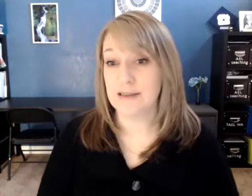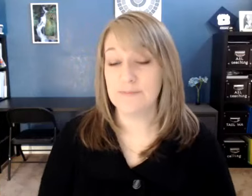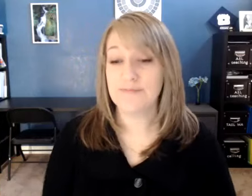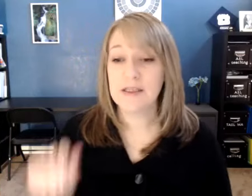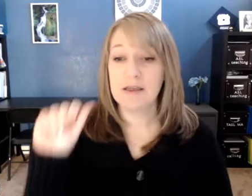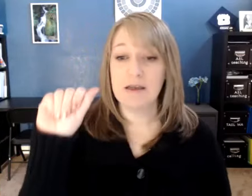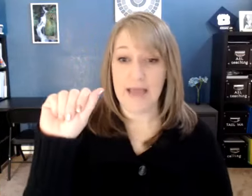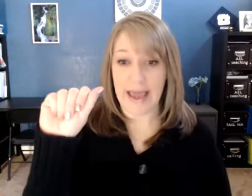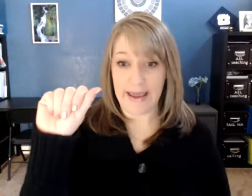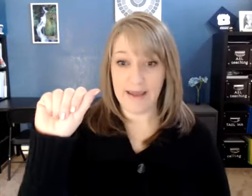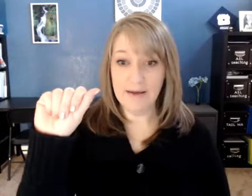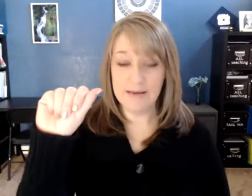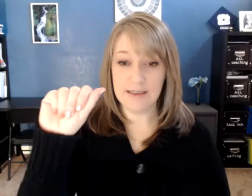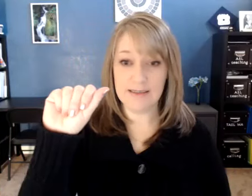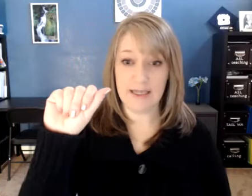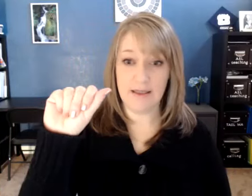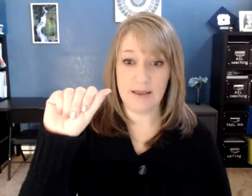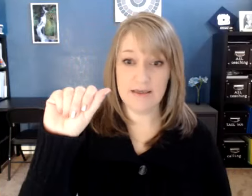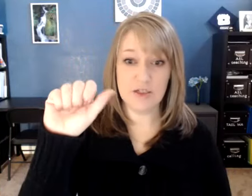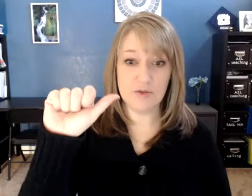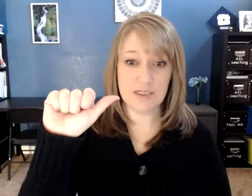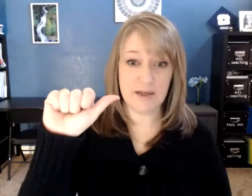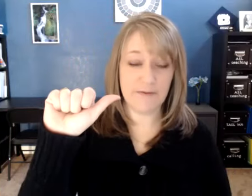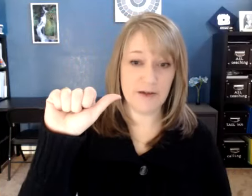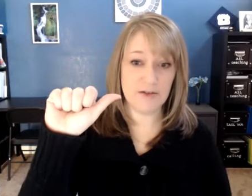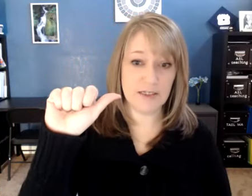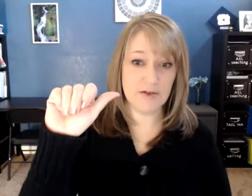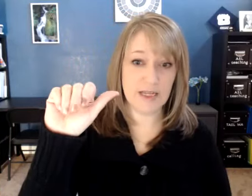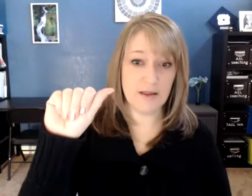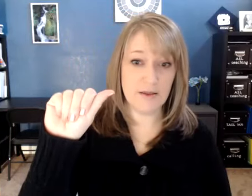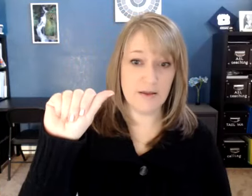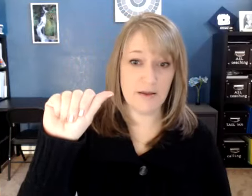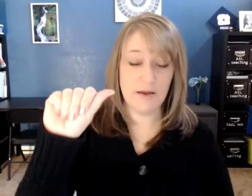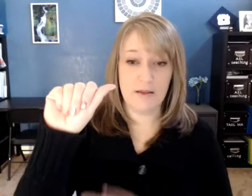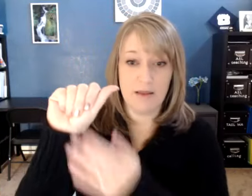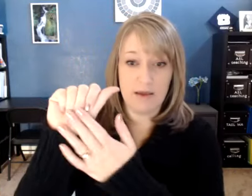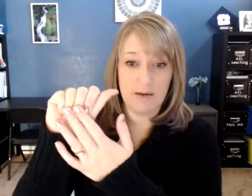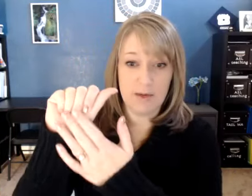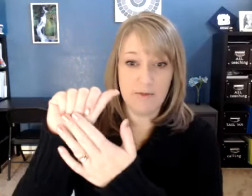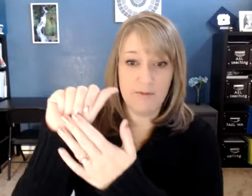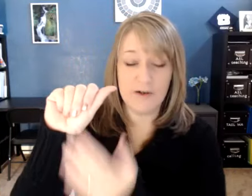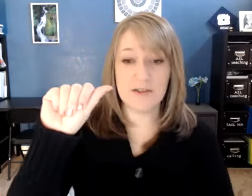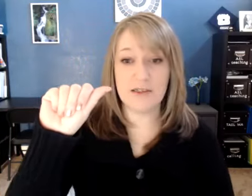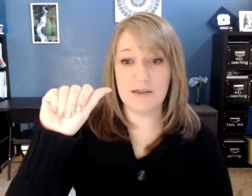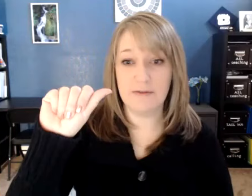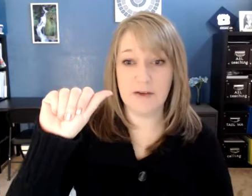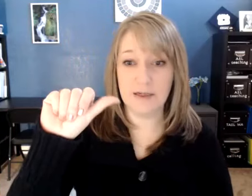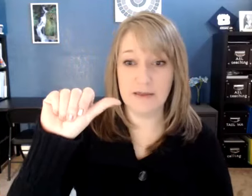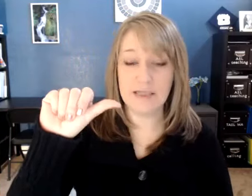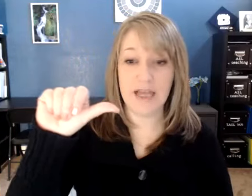clear. A is like this. You don't tuck your fingers underneath. They come out in front so you can see your fingernails, and